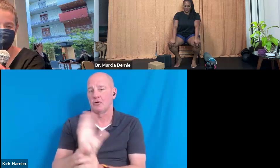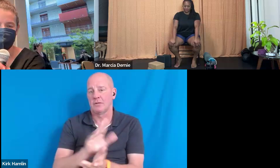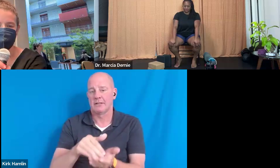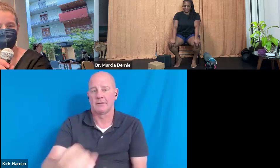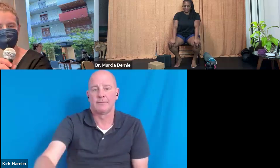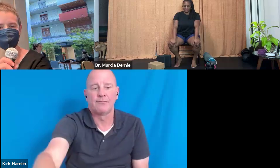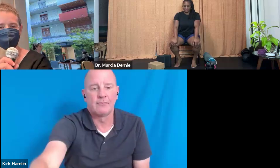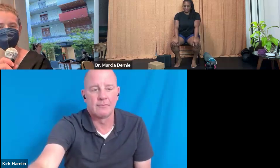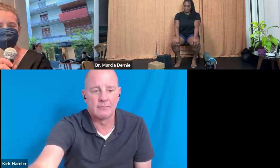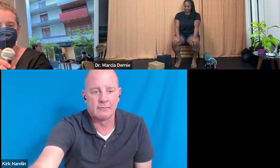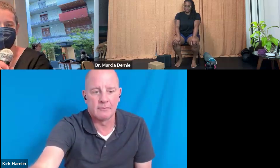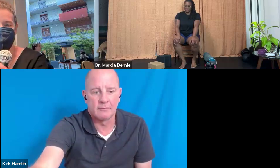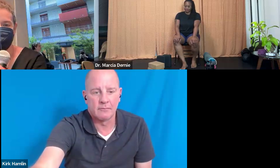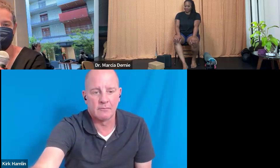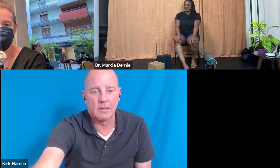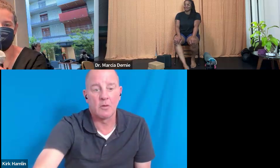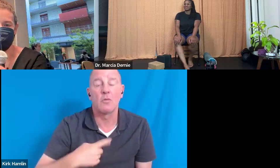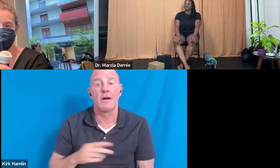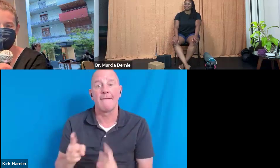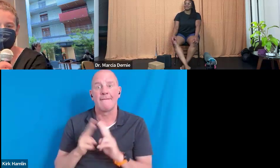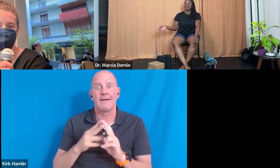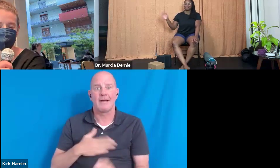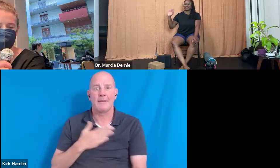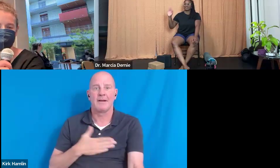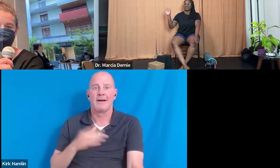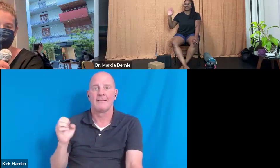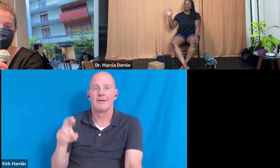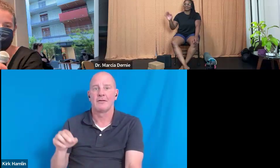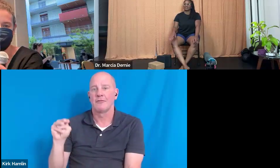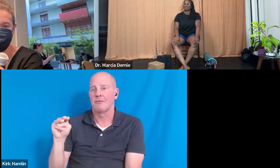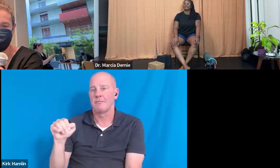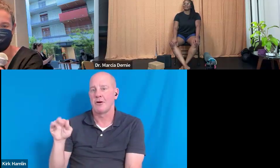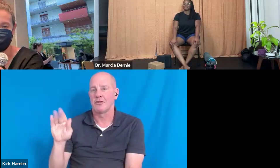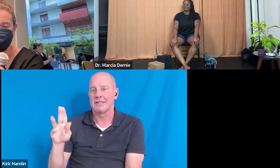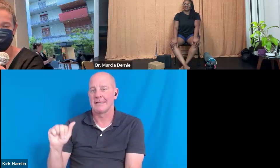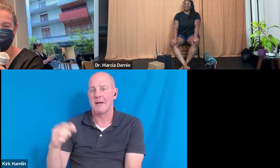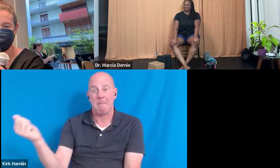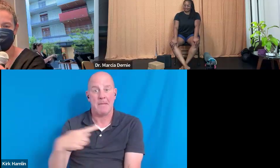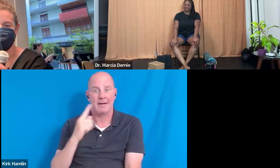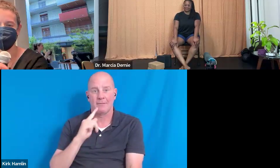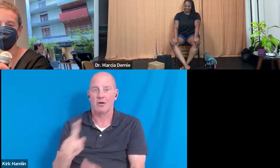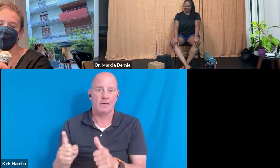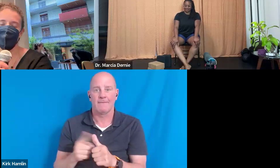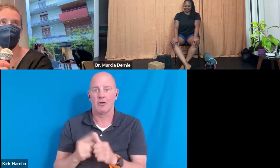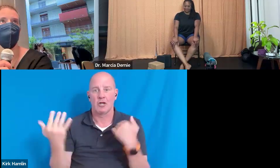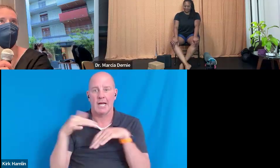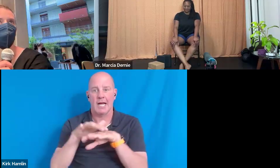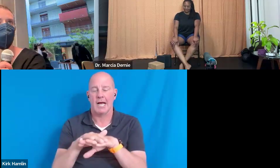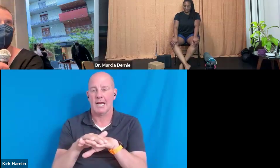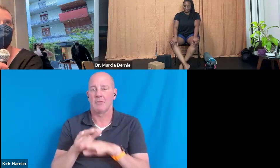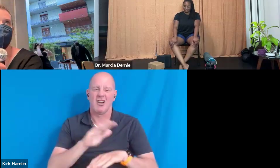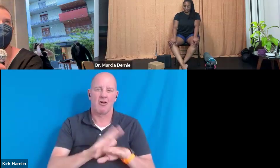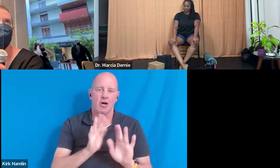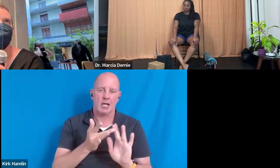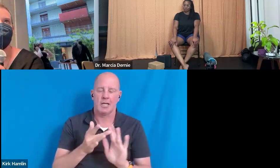are very happy to have Dr. Marcia back for our first hybrid accessible strength and mobility class. We have a